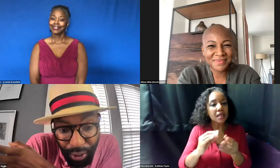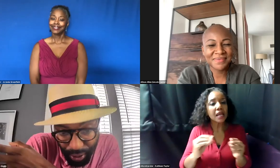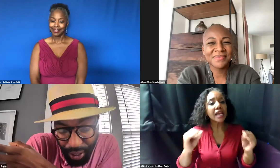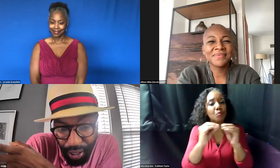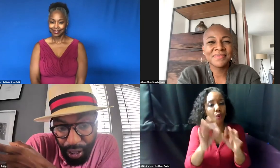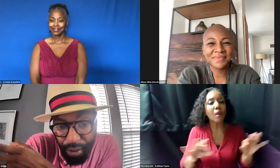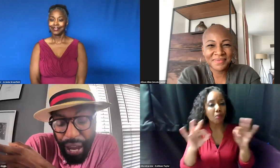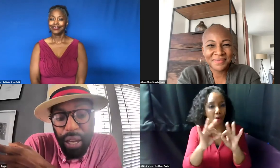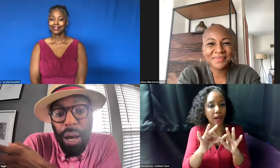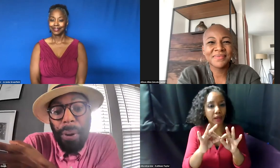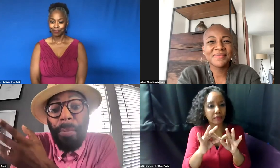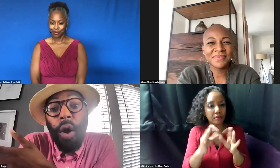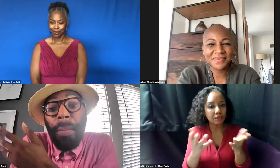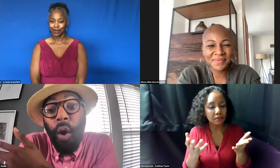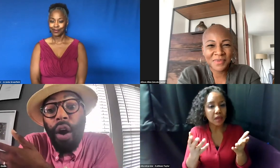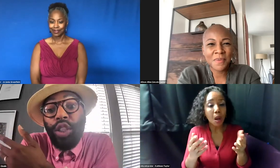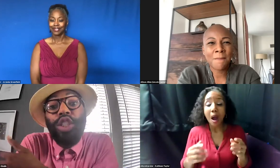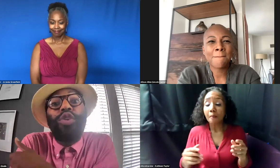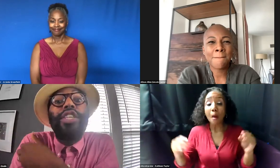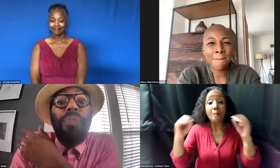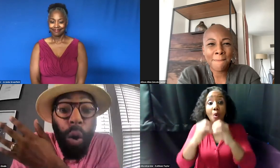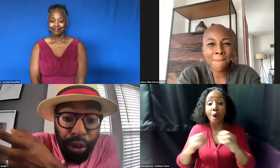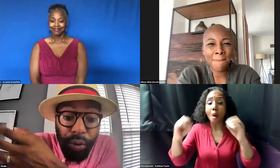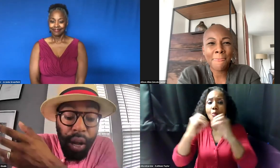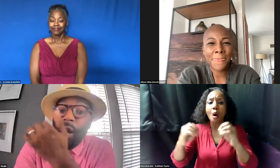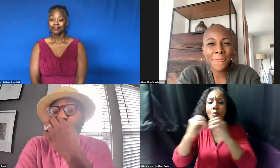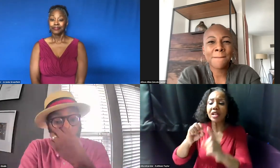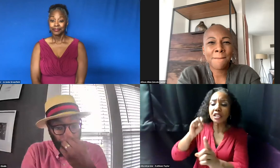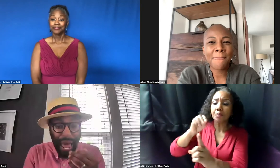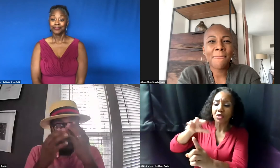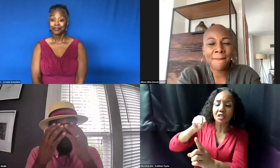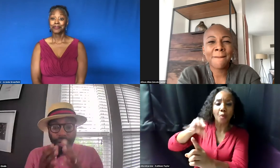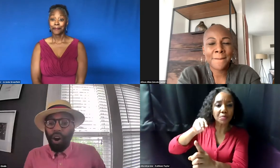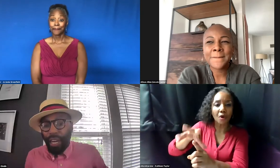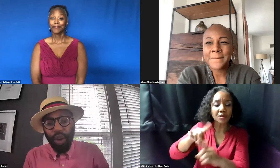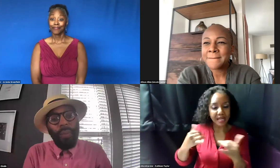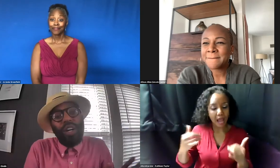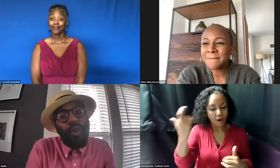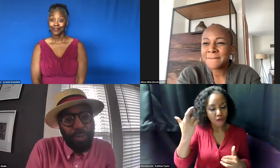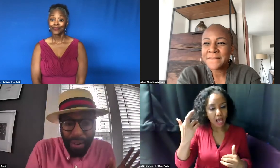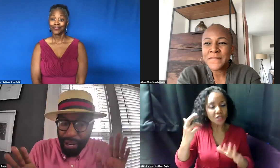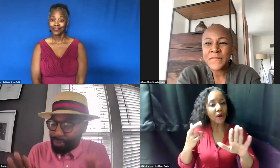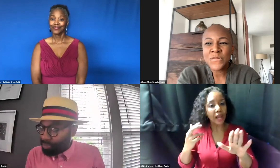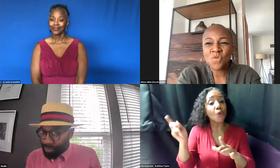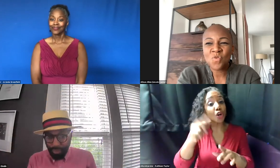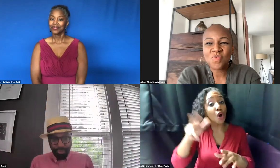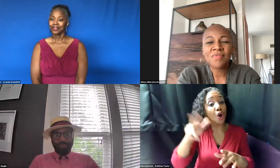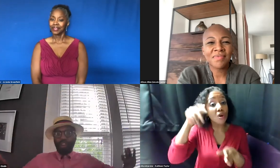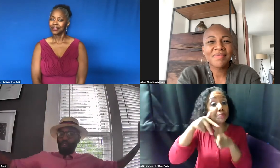do. Right? But more and more is what you're exposed to. So now I've learned, okay, you know what? We're gonna go horseback